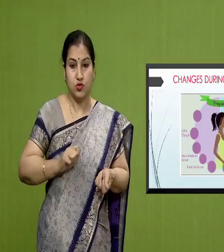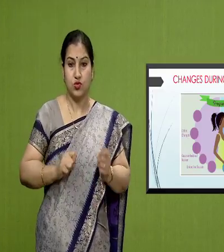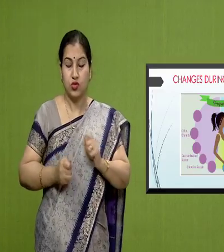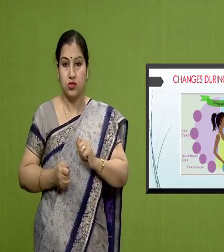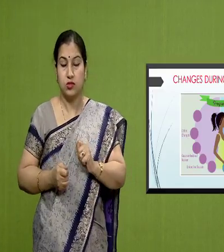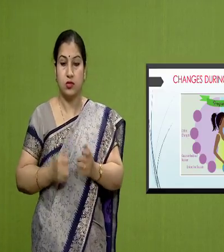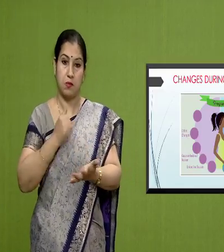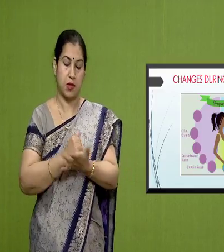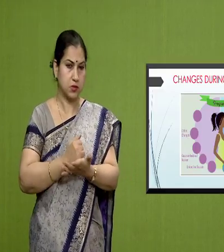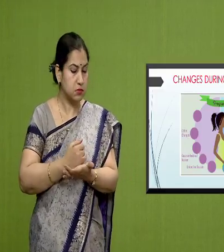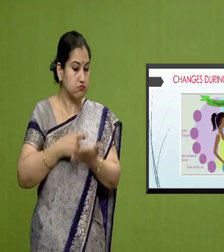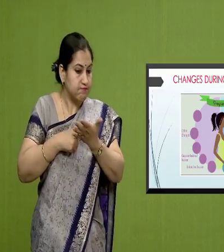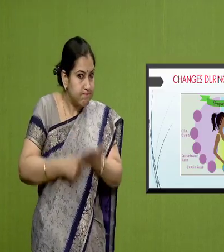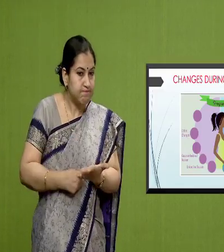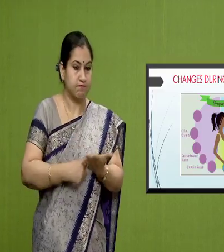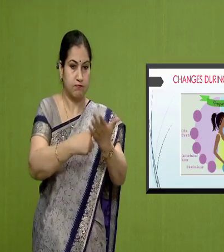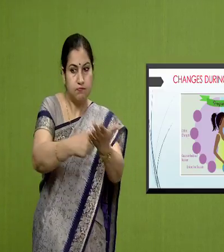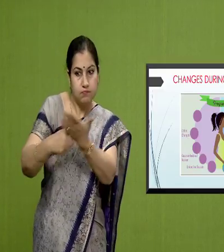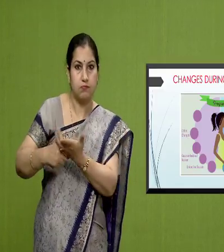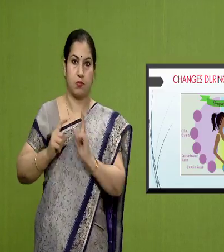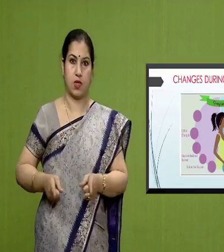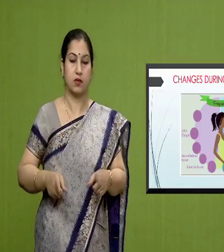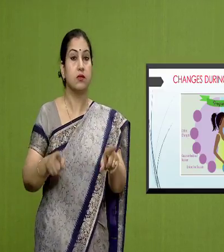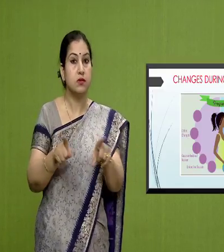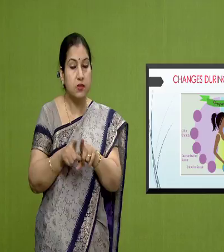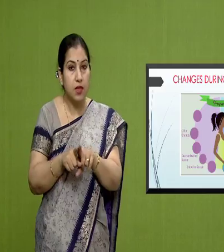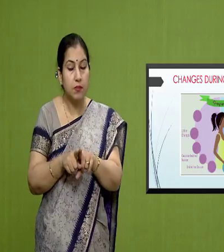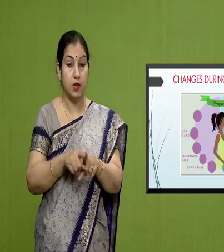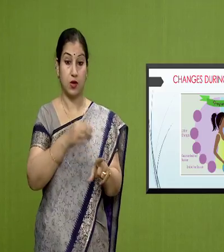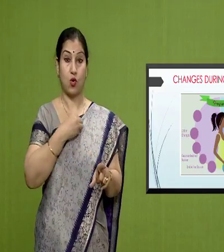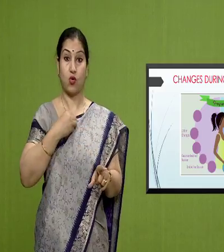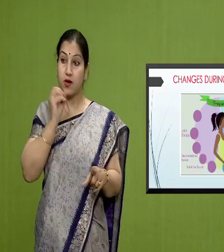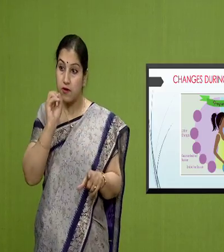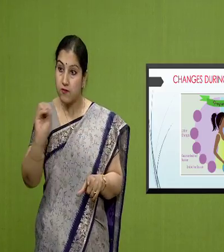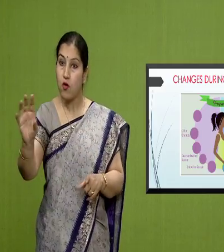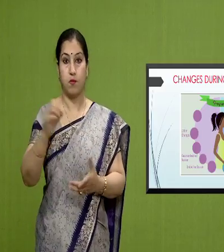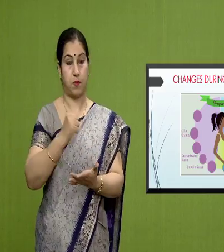be respected and also mentioned to the doctor.